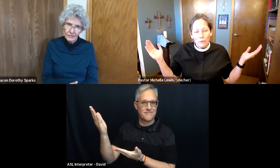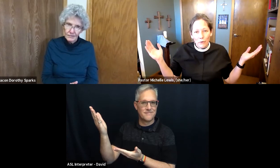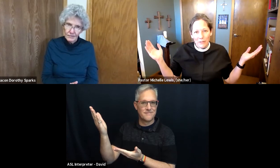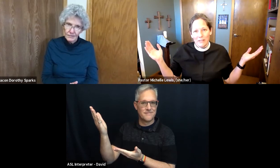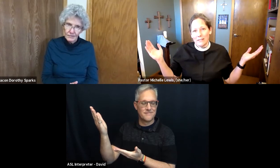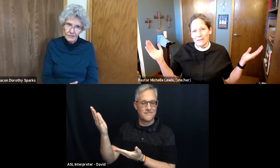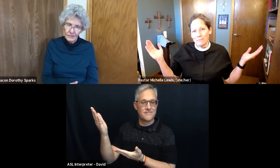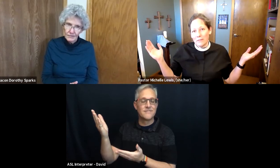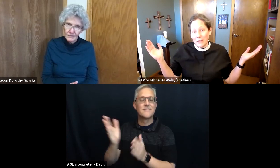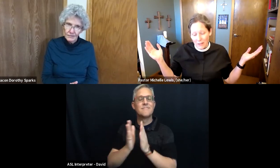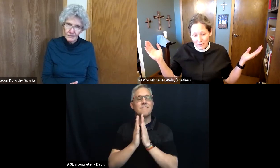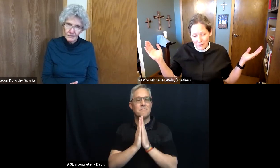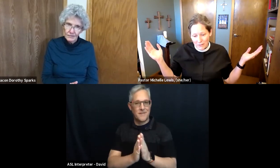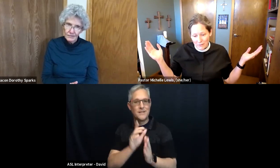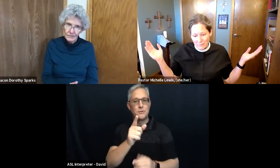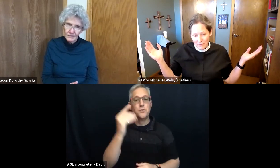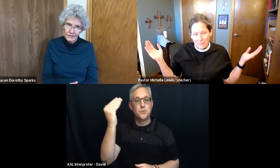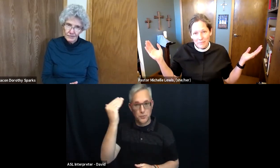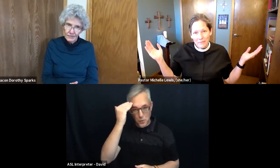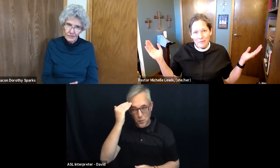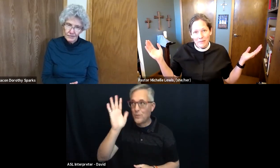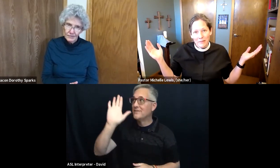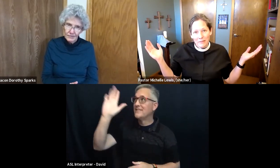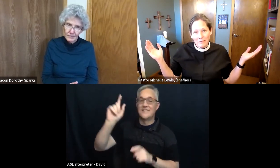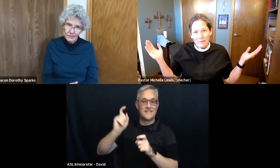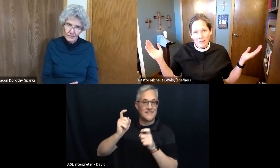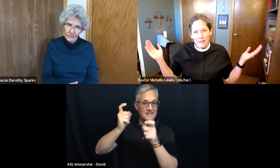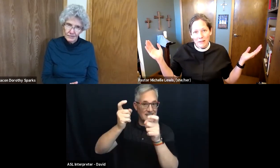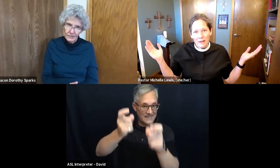May you know these gifts